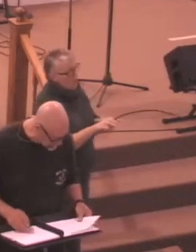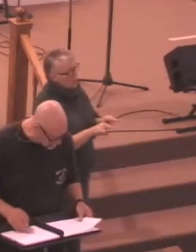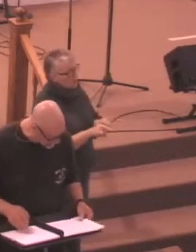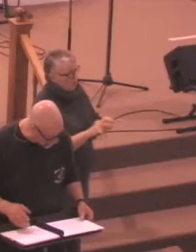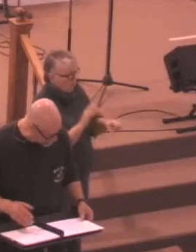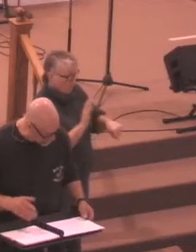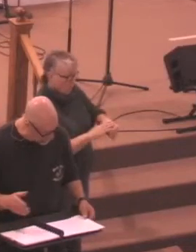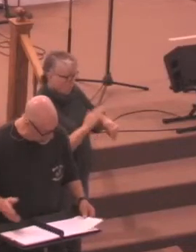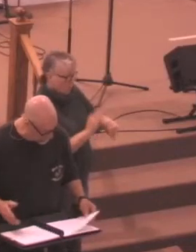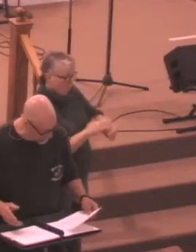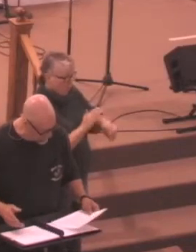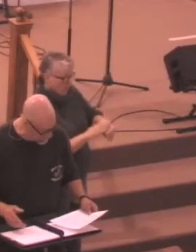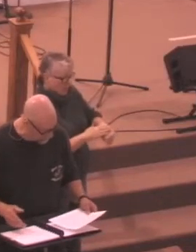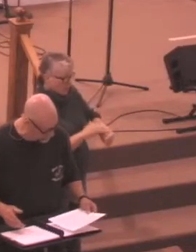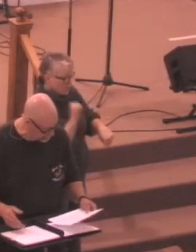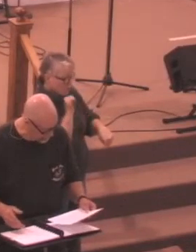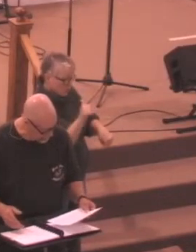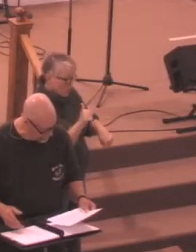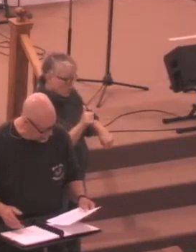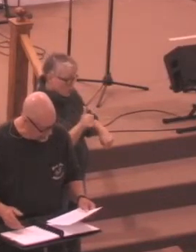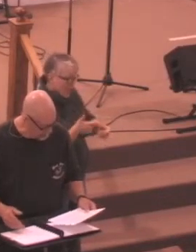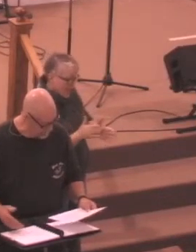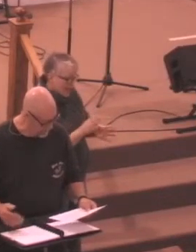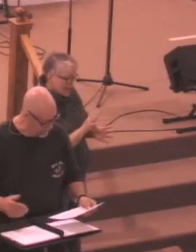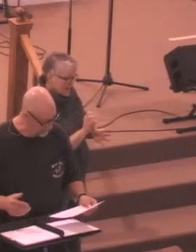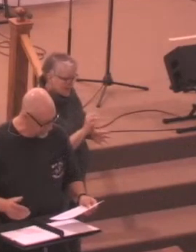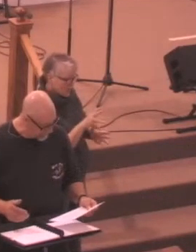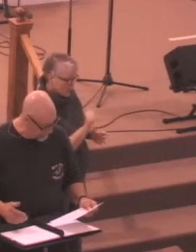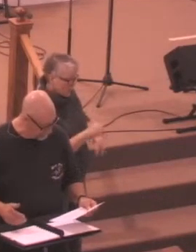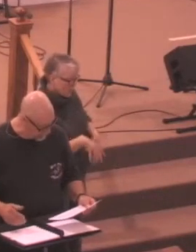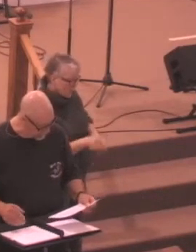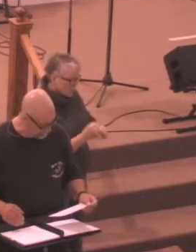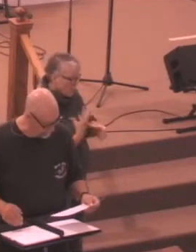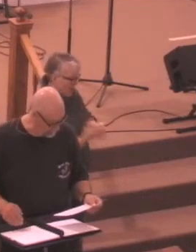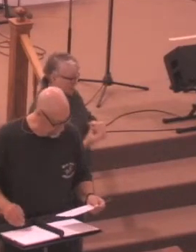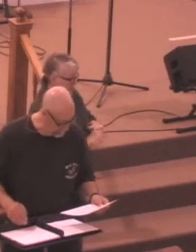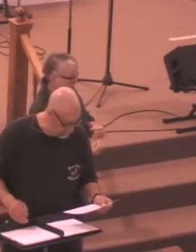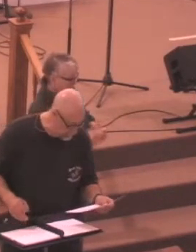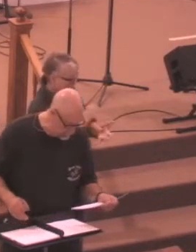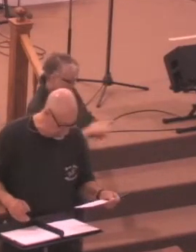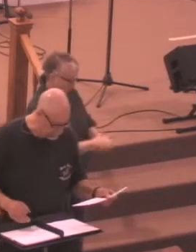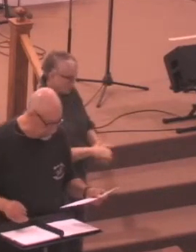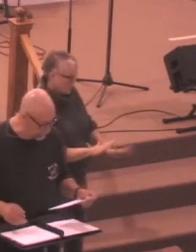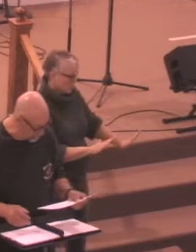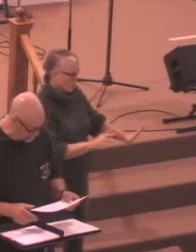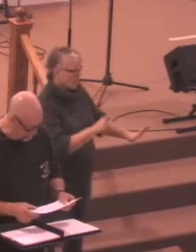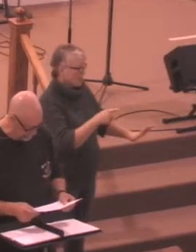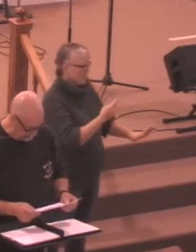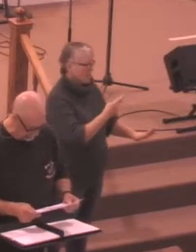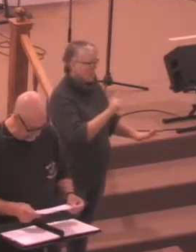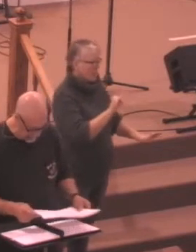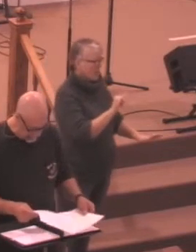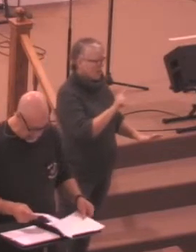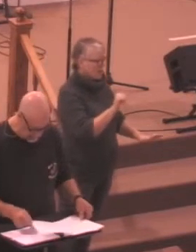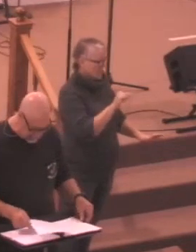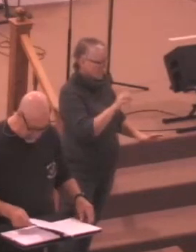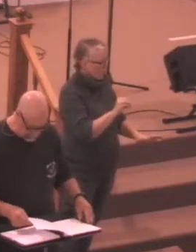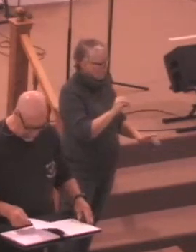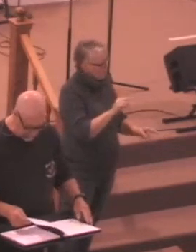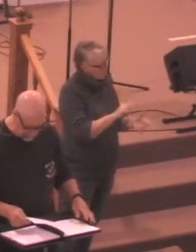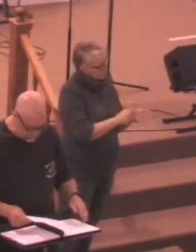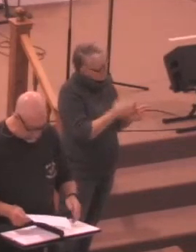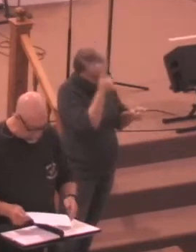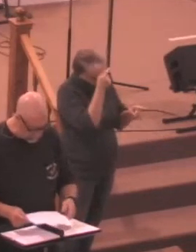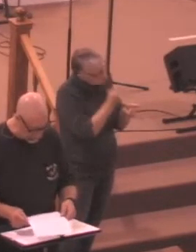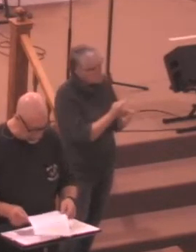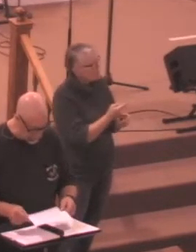the husband and wife marital relationship. Then you got phileo love, which is brotherly love. And this type